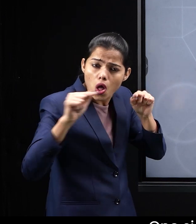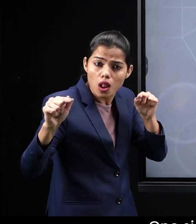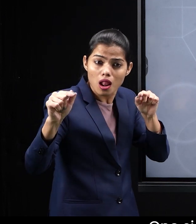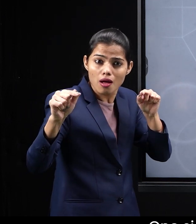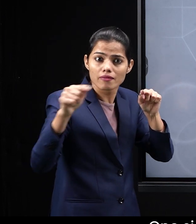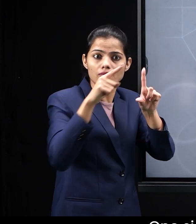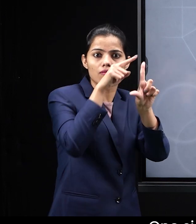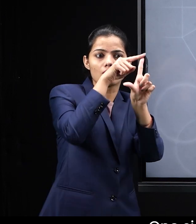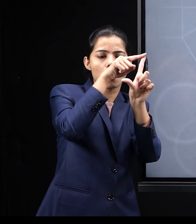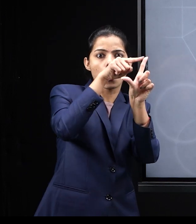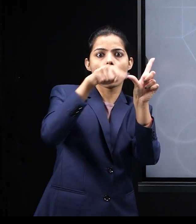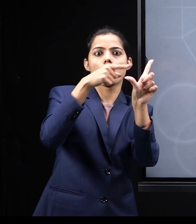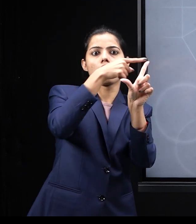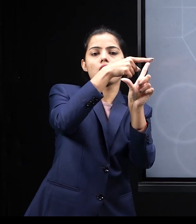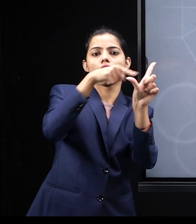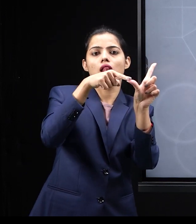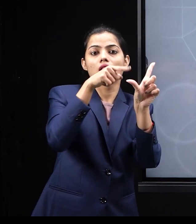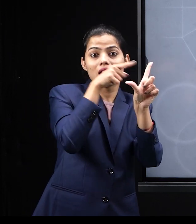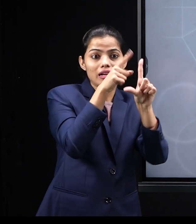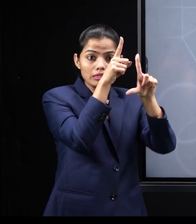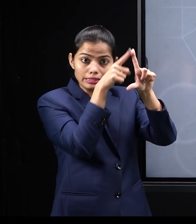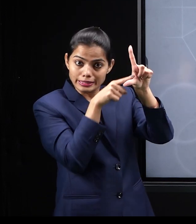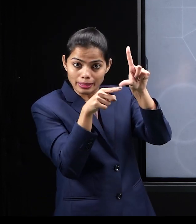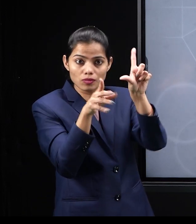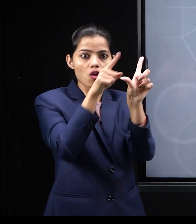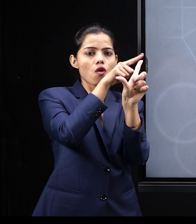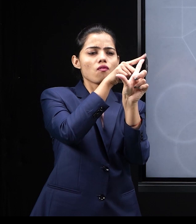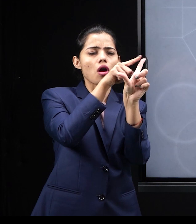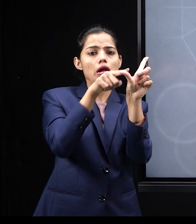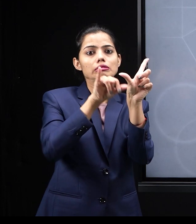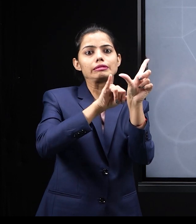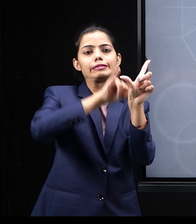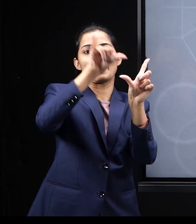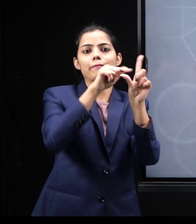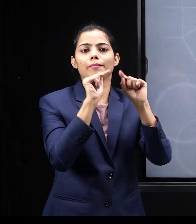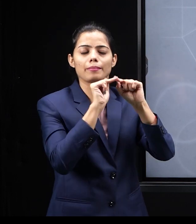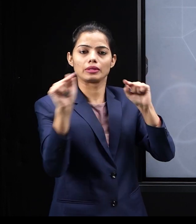the hypotenuse of a right triangle with the same side length.